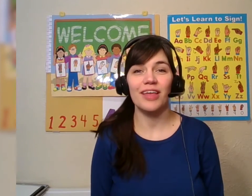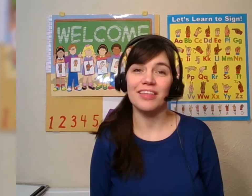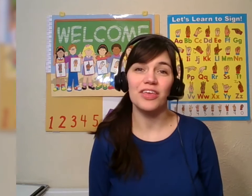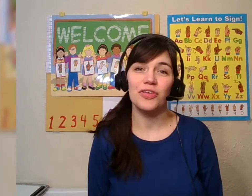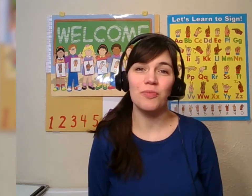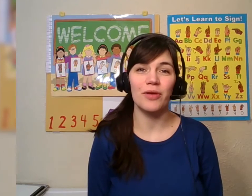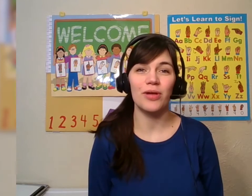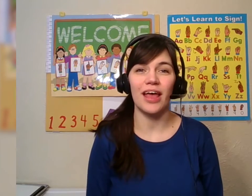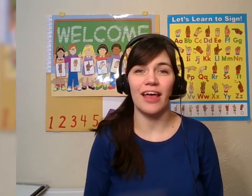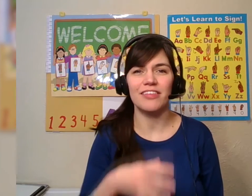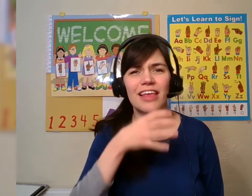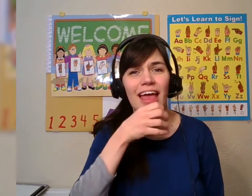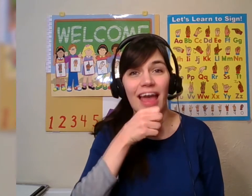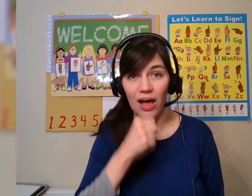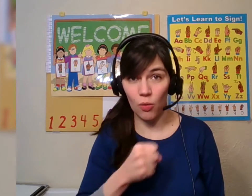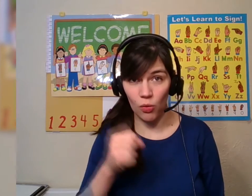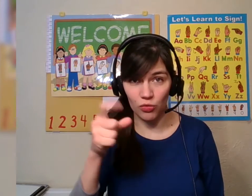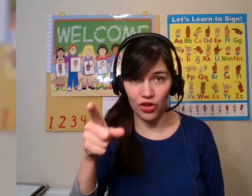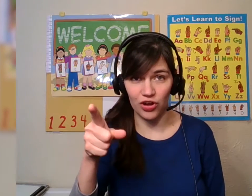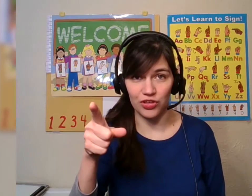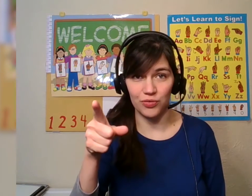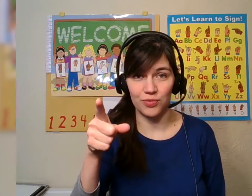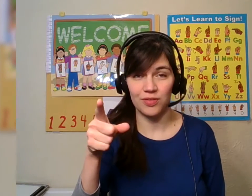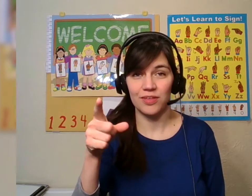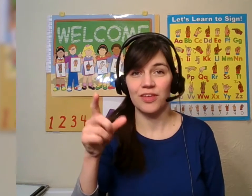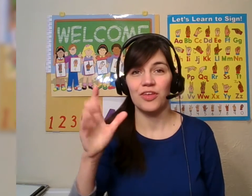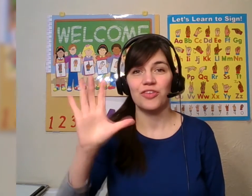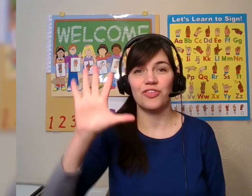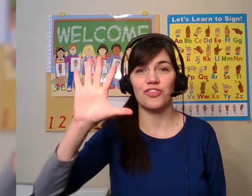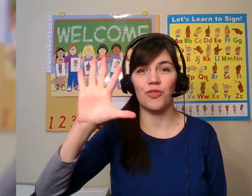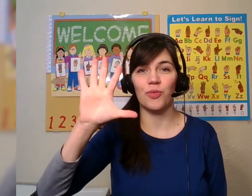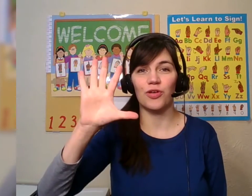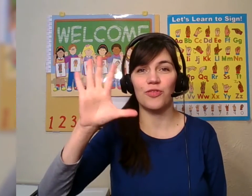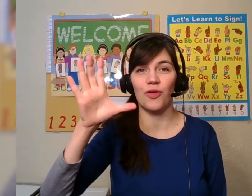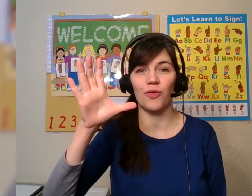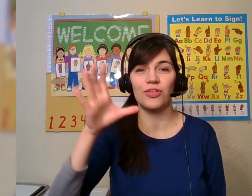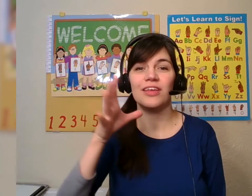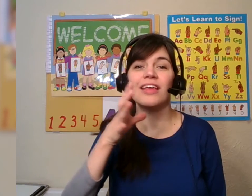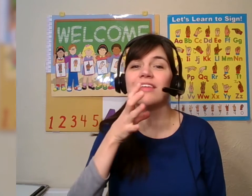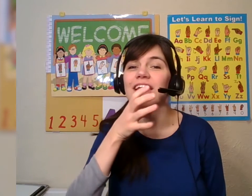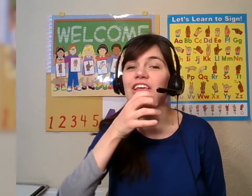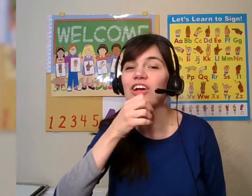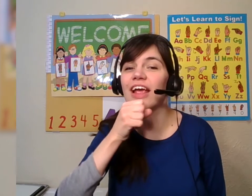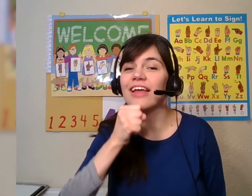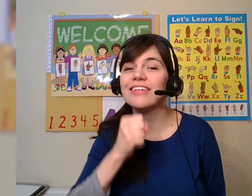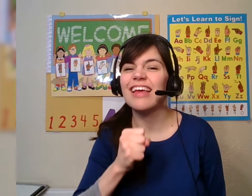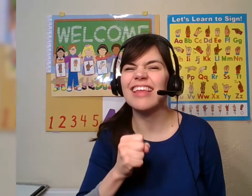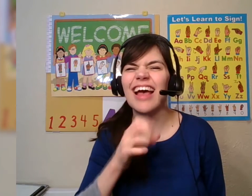Finally, you might want to ask, how old are you? To show the word for old, take your hand and then kind